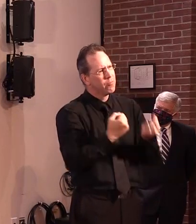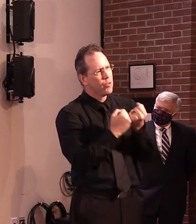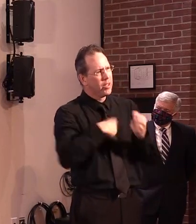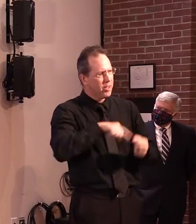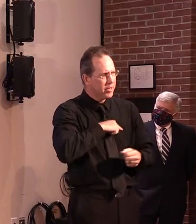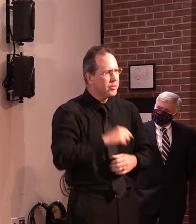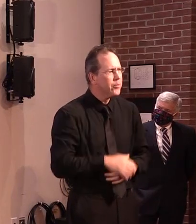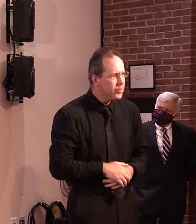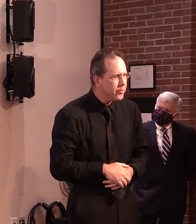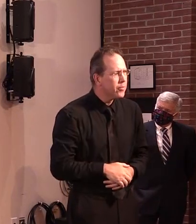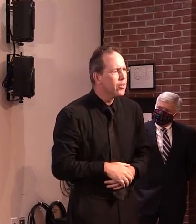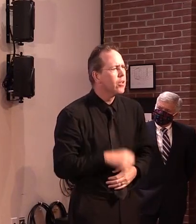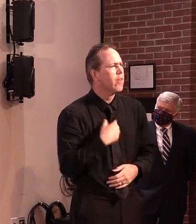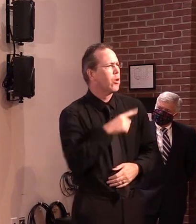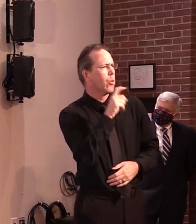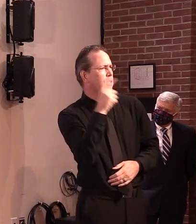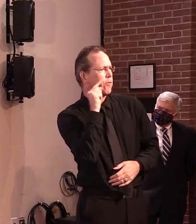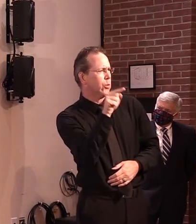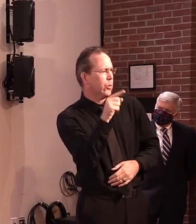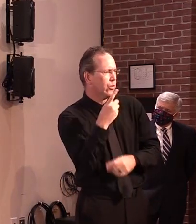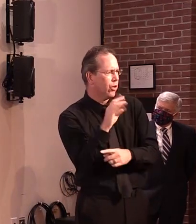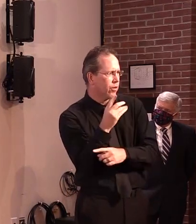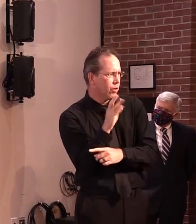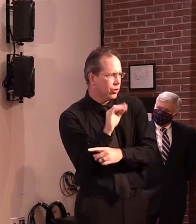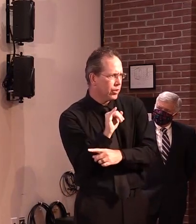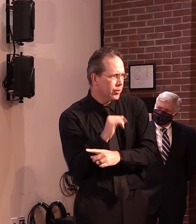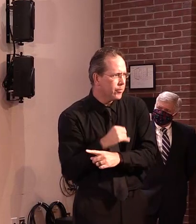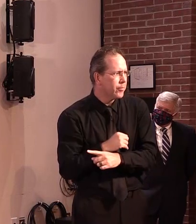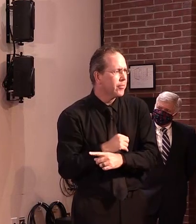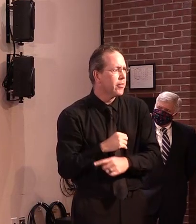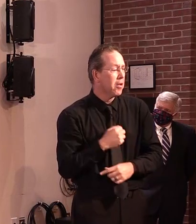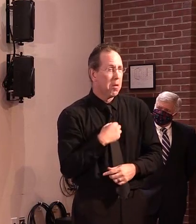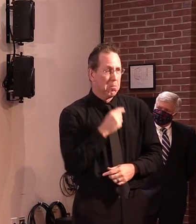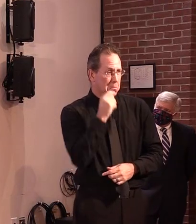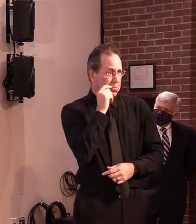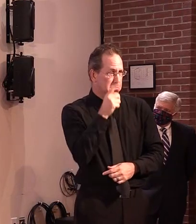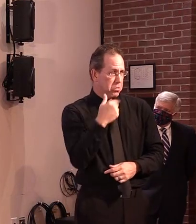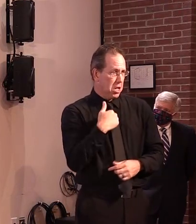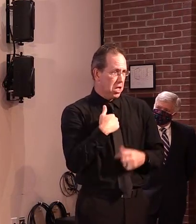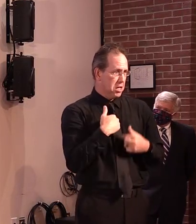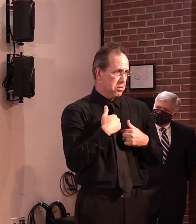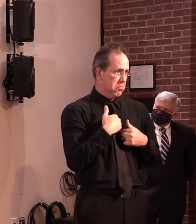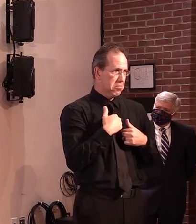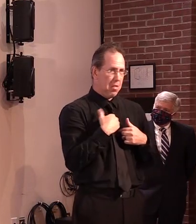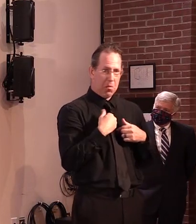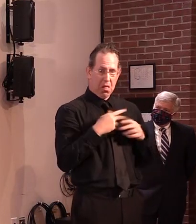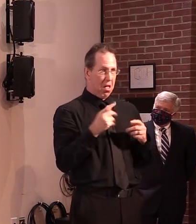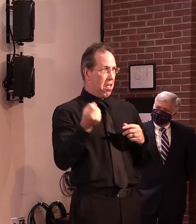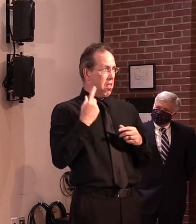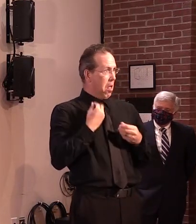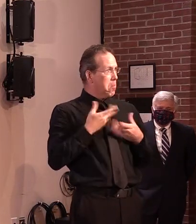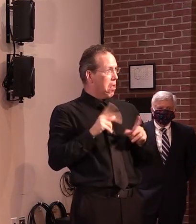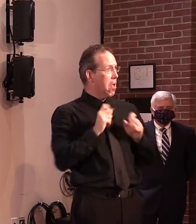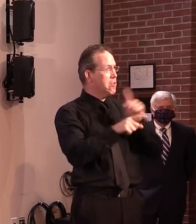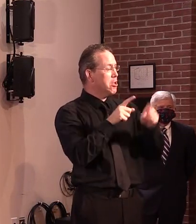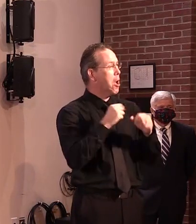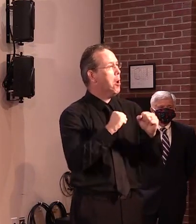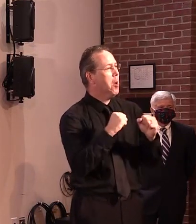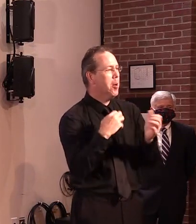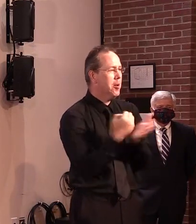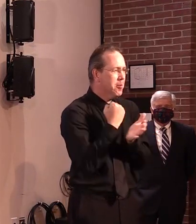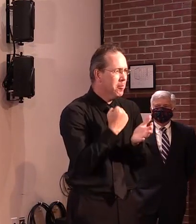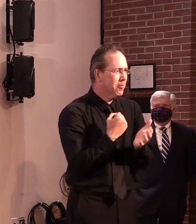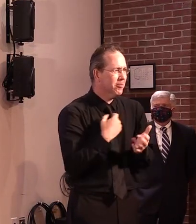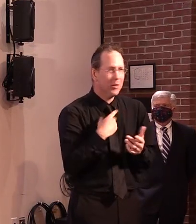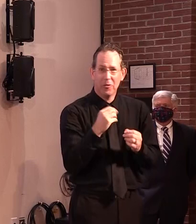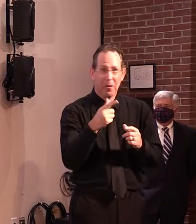bit. Frankly, I'm surprised I get to ask this question because I thought you would have had five or six already about vaccines. But clearly